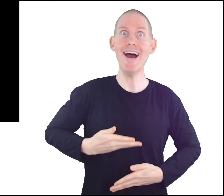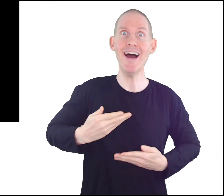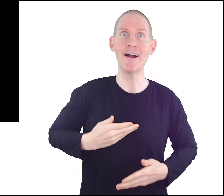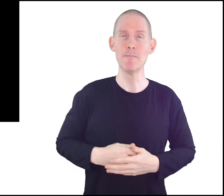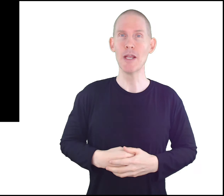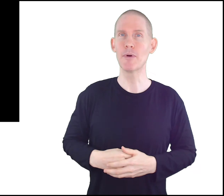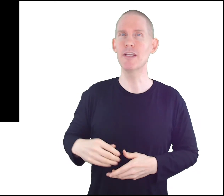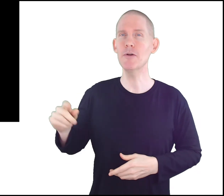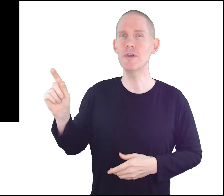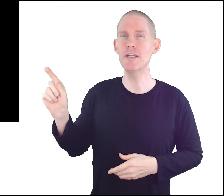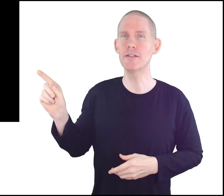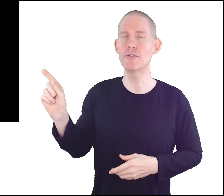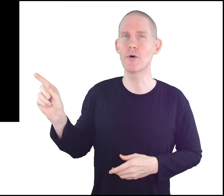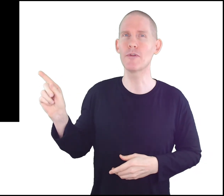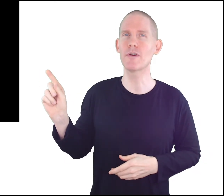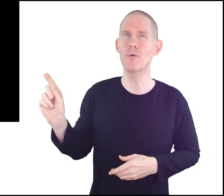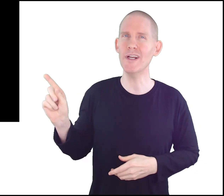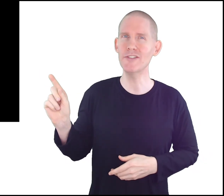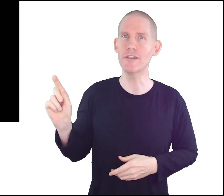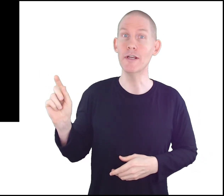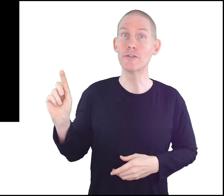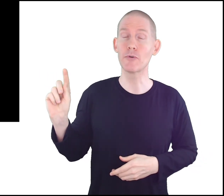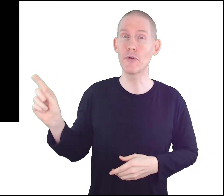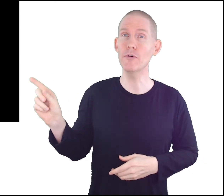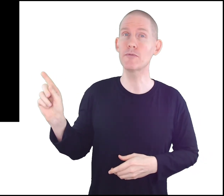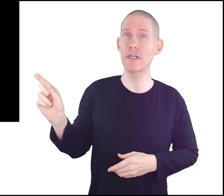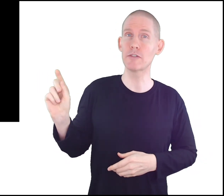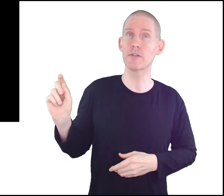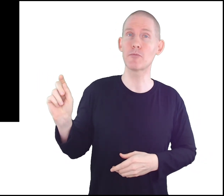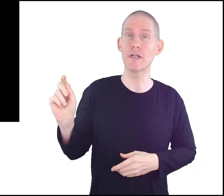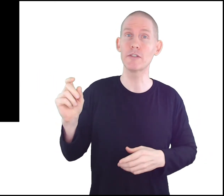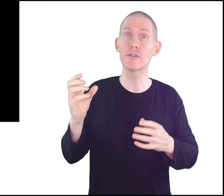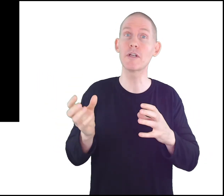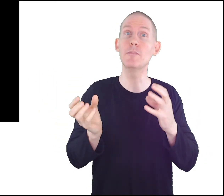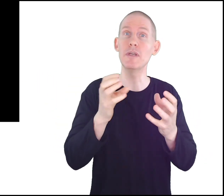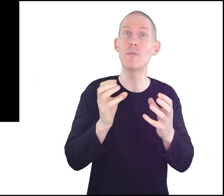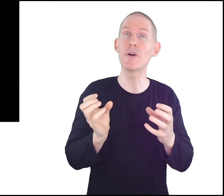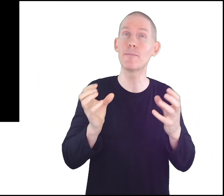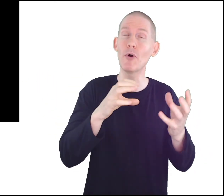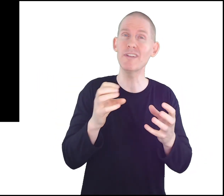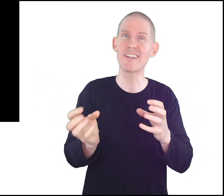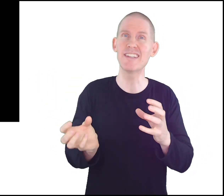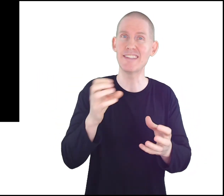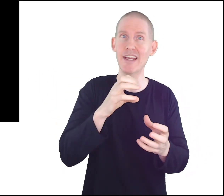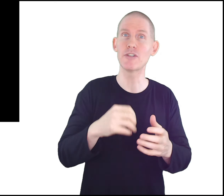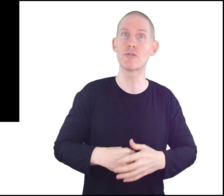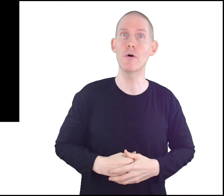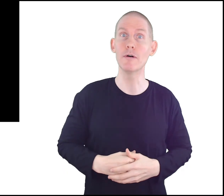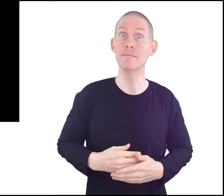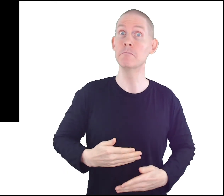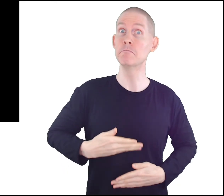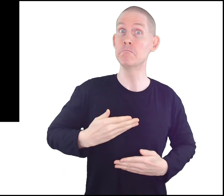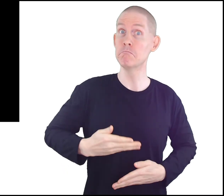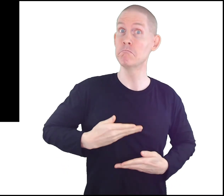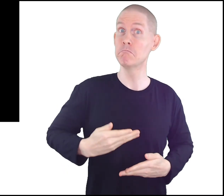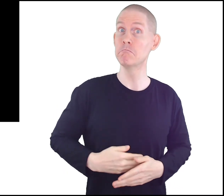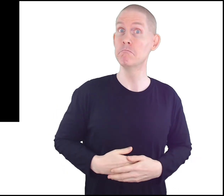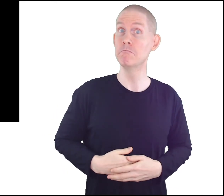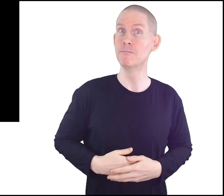ha. But here we need to show the question. So those facial expressions are going to be more important. They're going to take control.